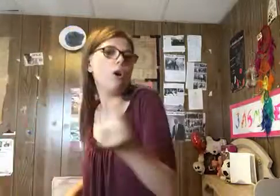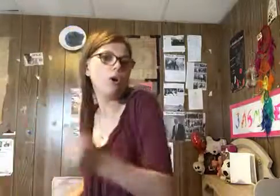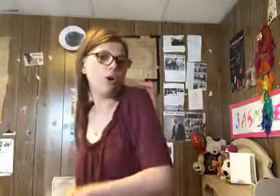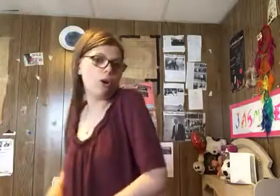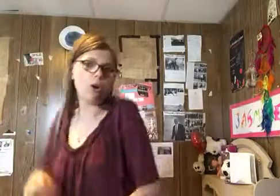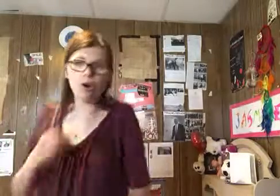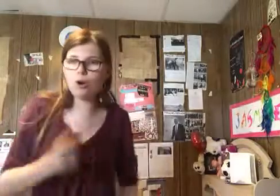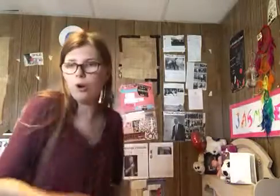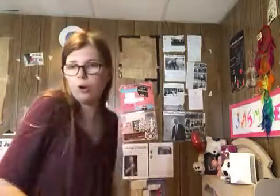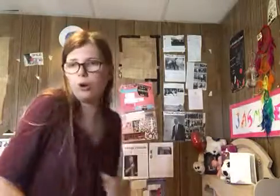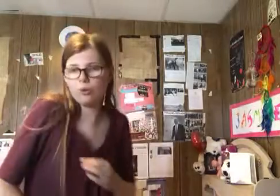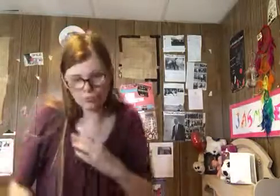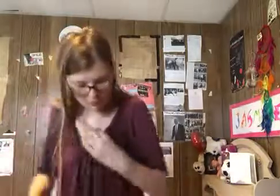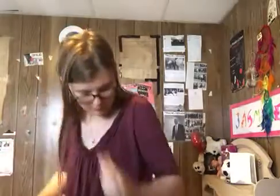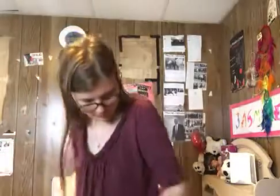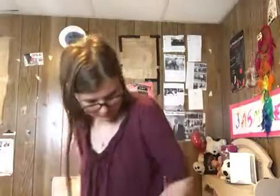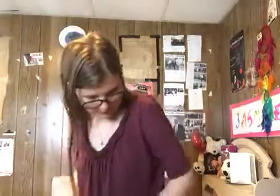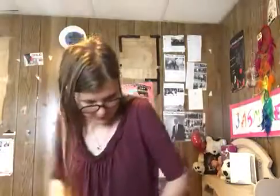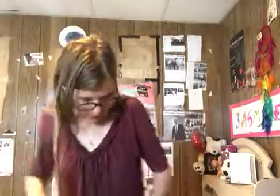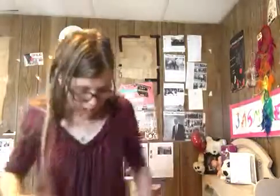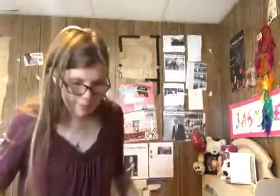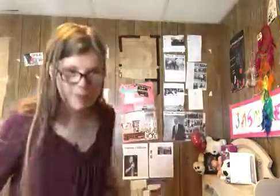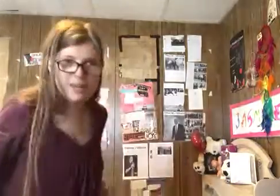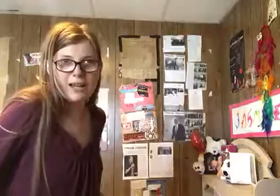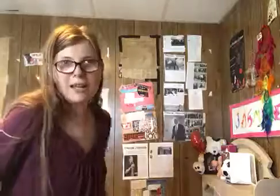Oh, oh, oh, I'm alive.